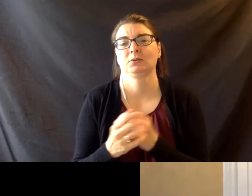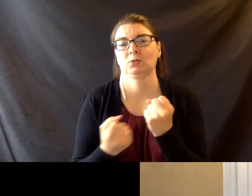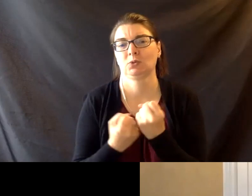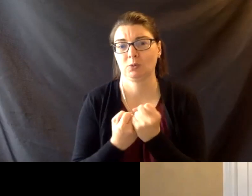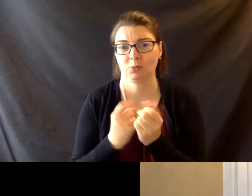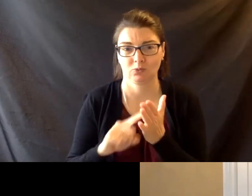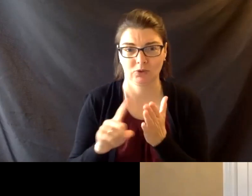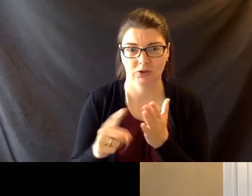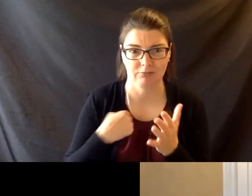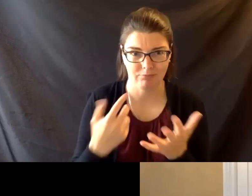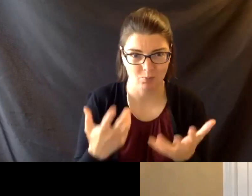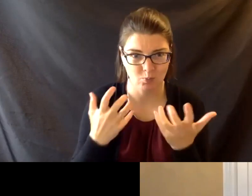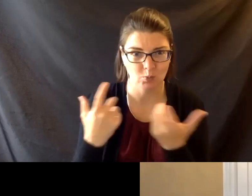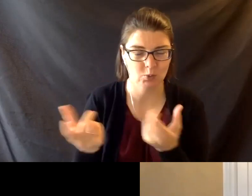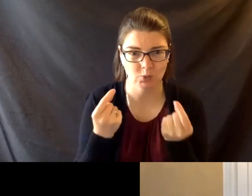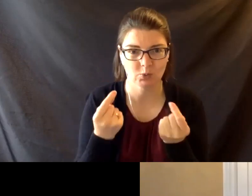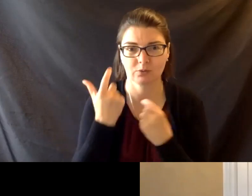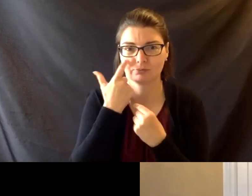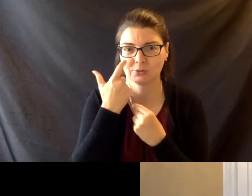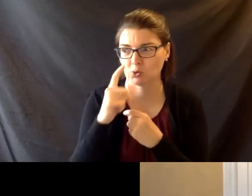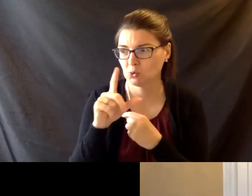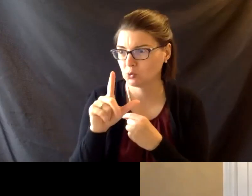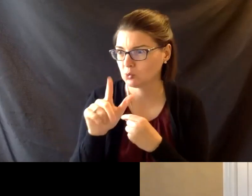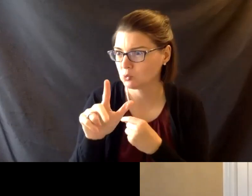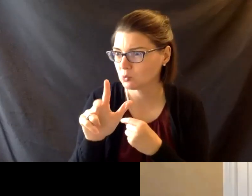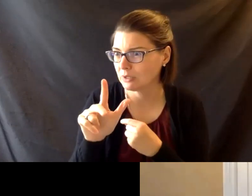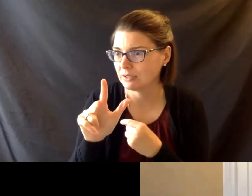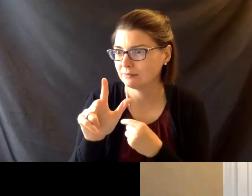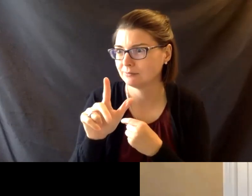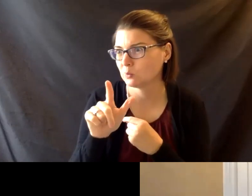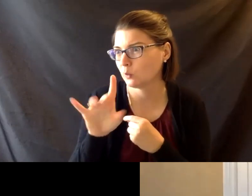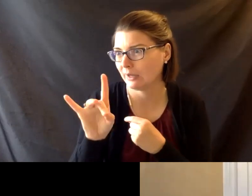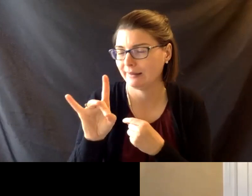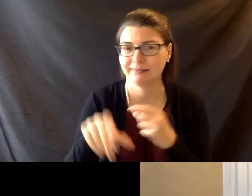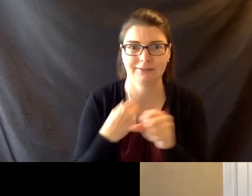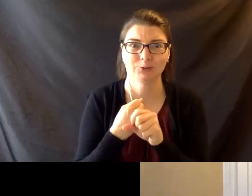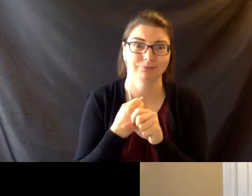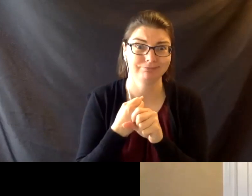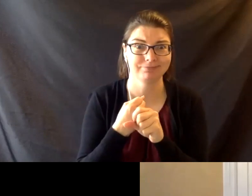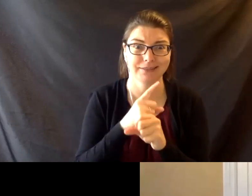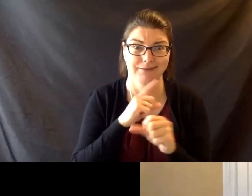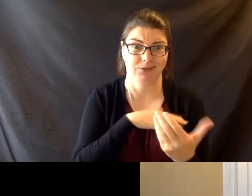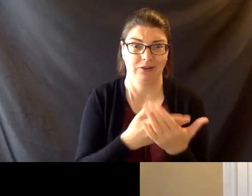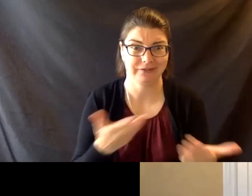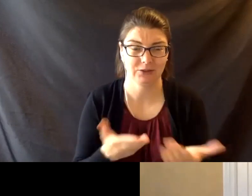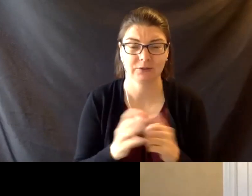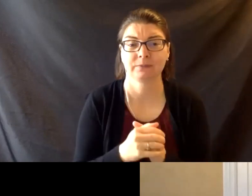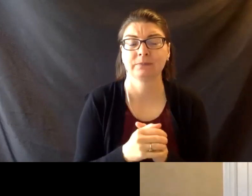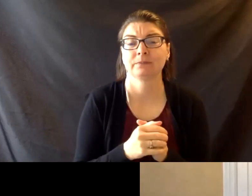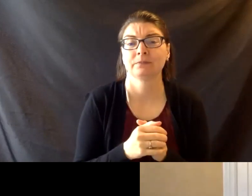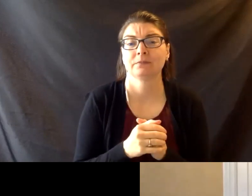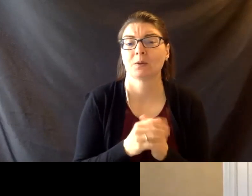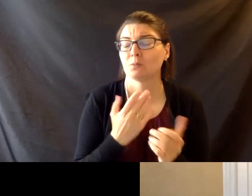that I've wanted to do over the last 28 years since I've arrived here. Whenever I've